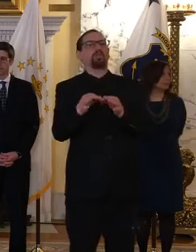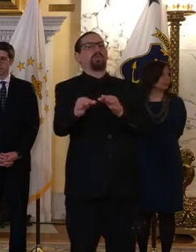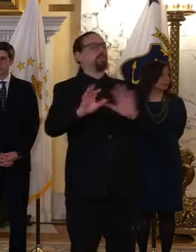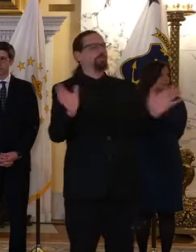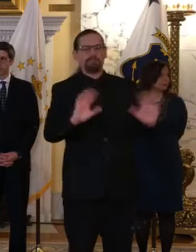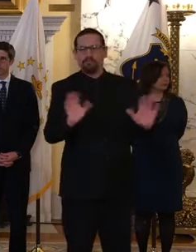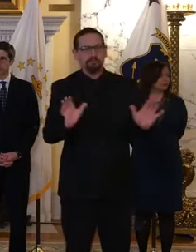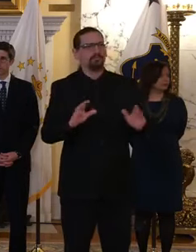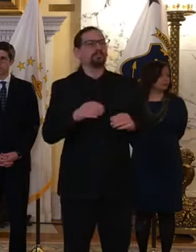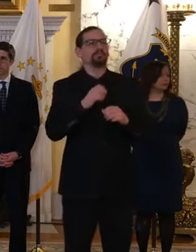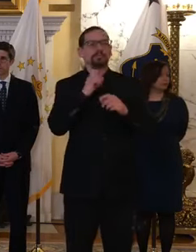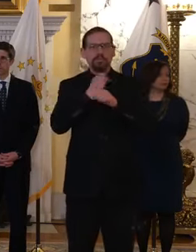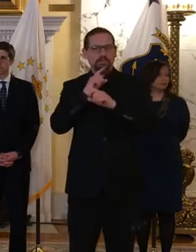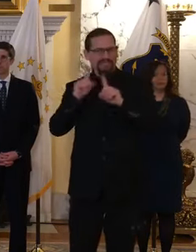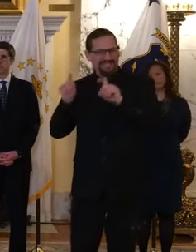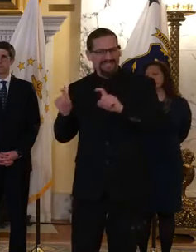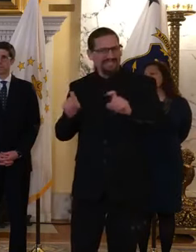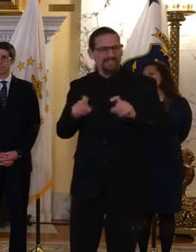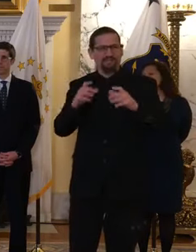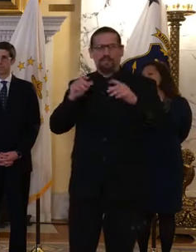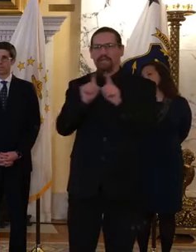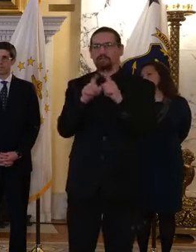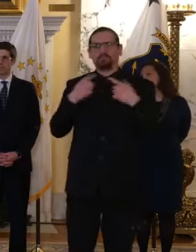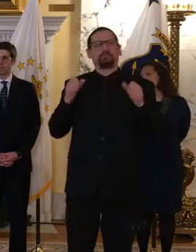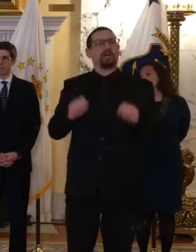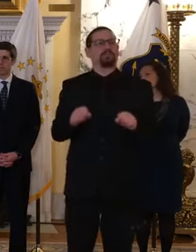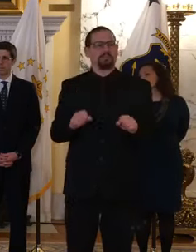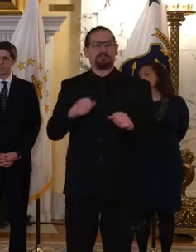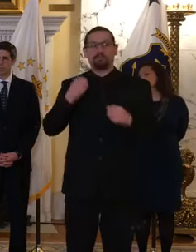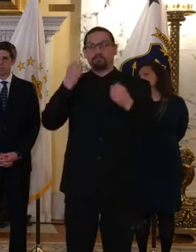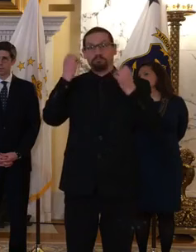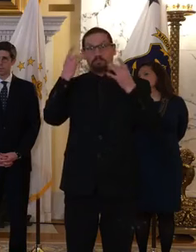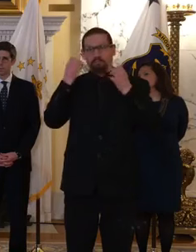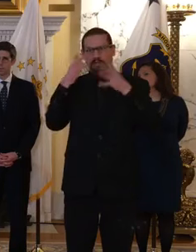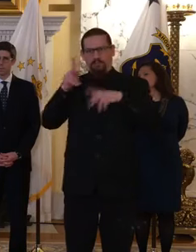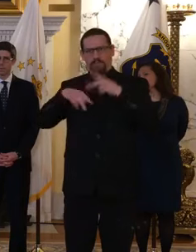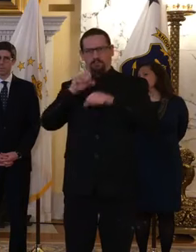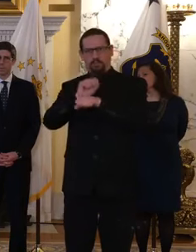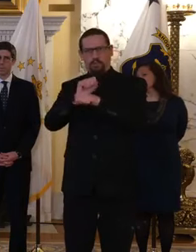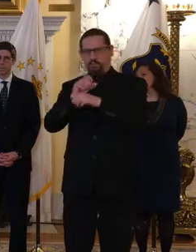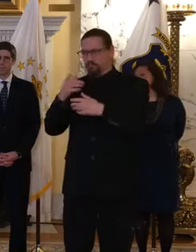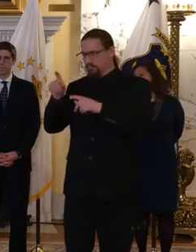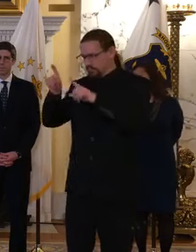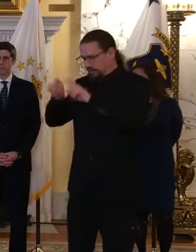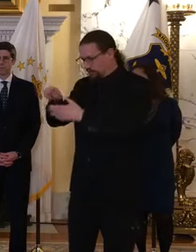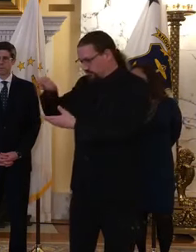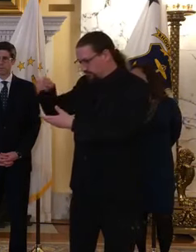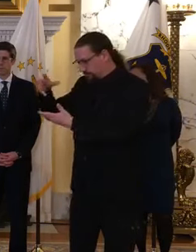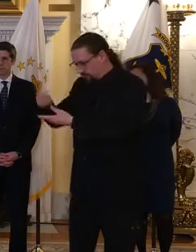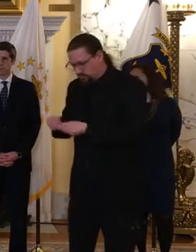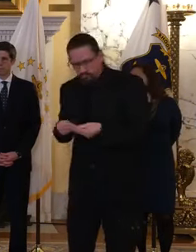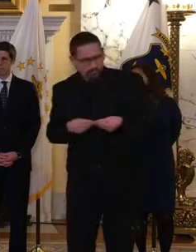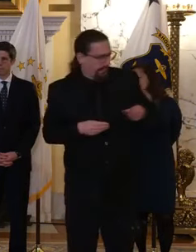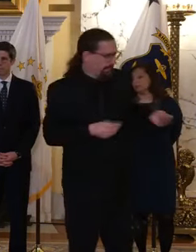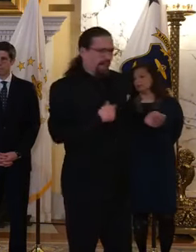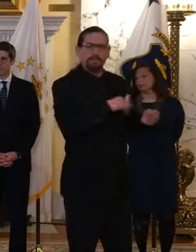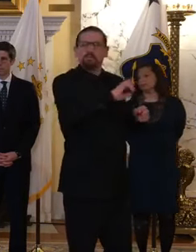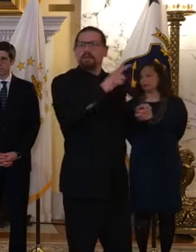being done to address that. Thank you to Commissioner Marie Ganim. Thank you to our